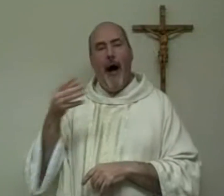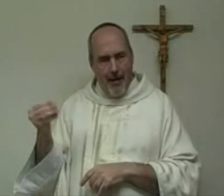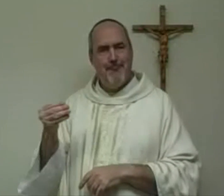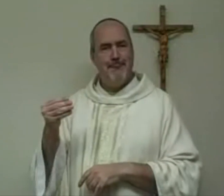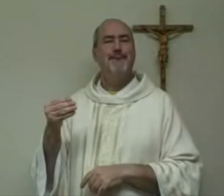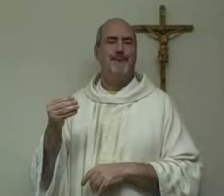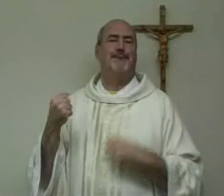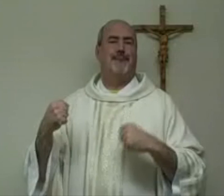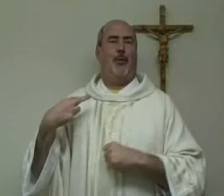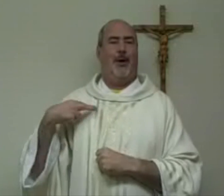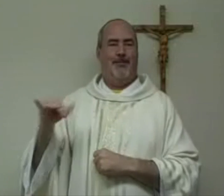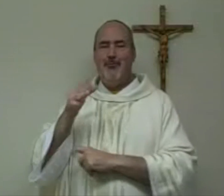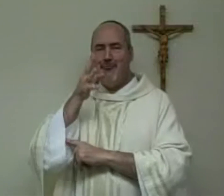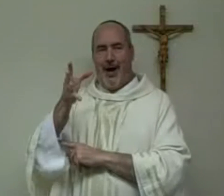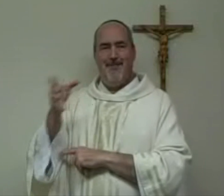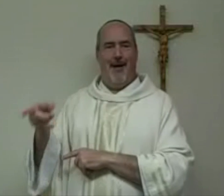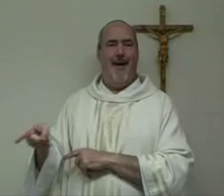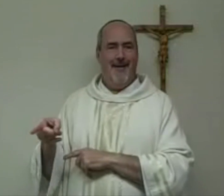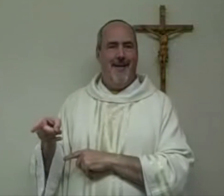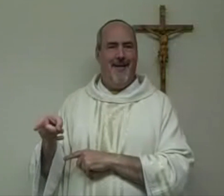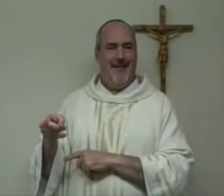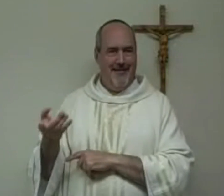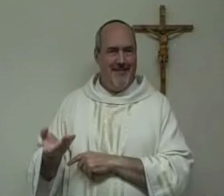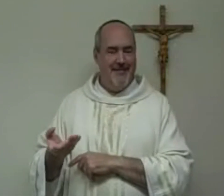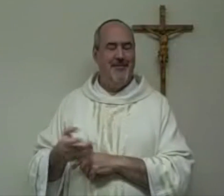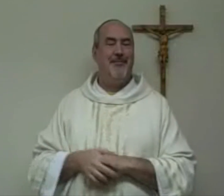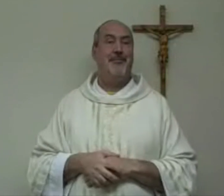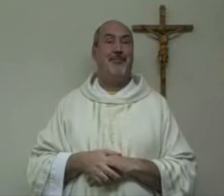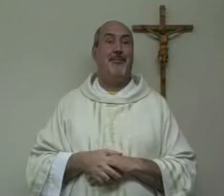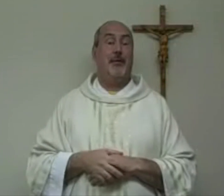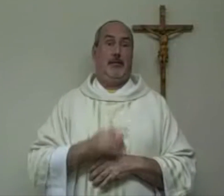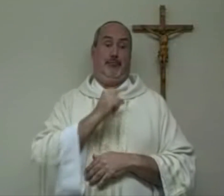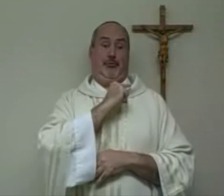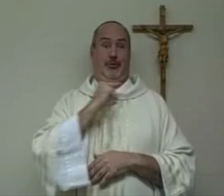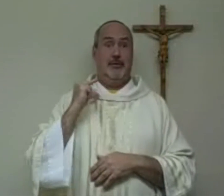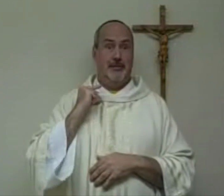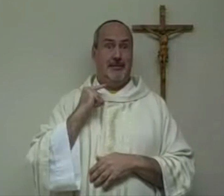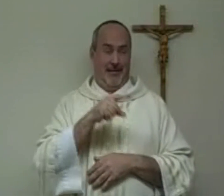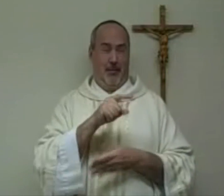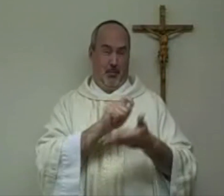Gorbachev grew up in a home that was communist, but also religious because of his grandmother.